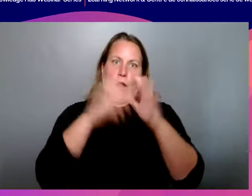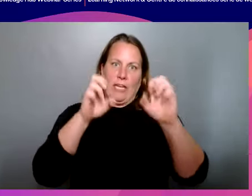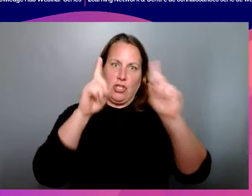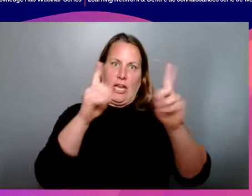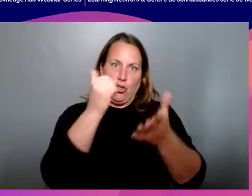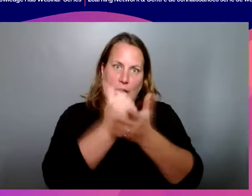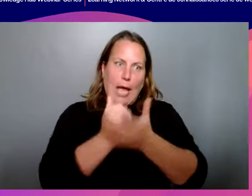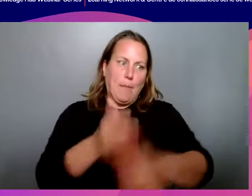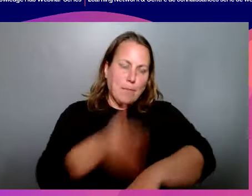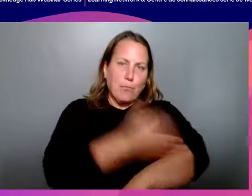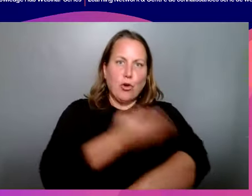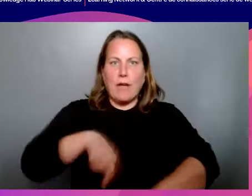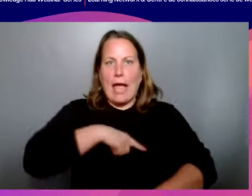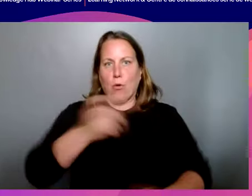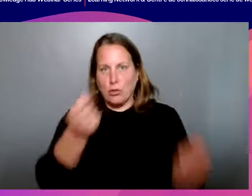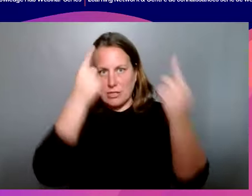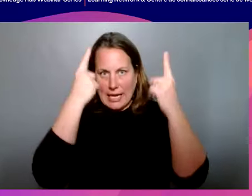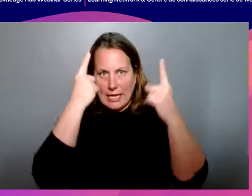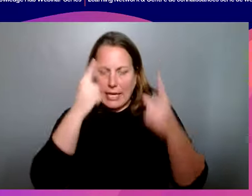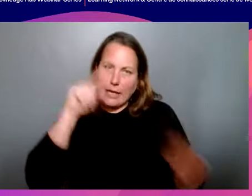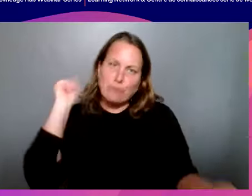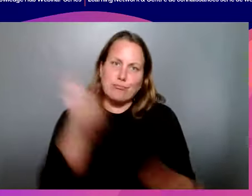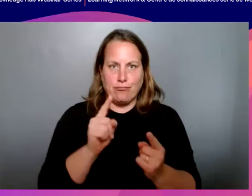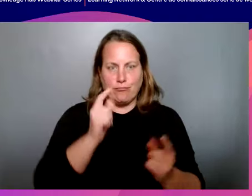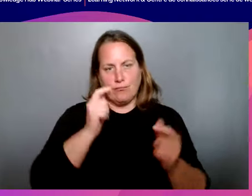2S LGBTQIA plus inclusion.